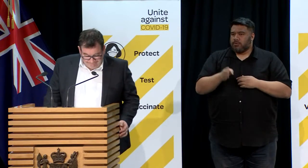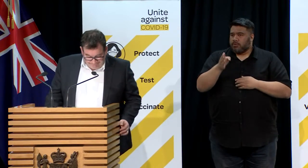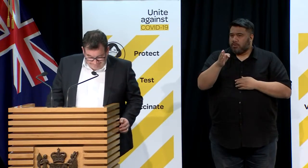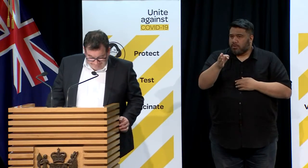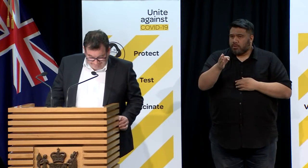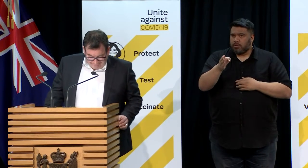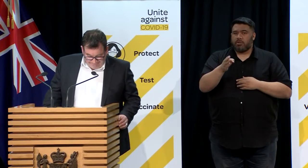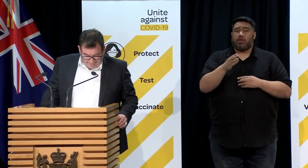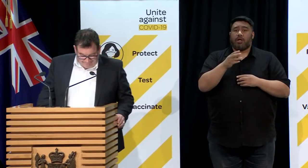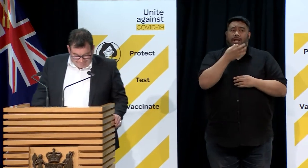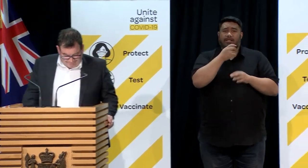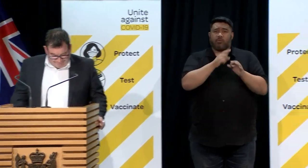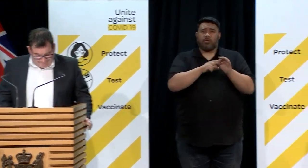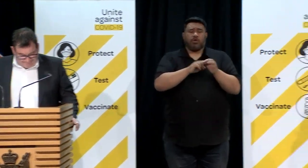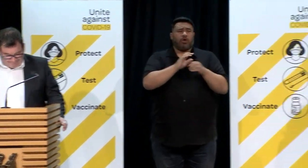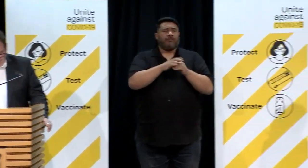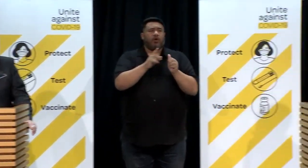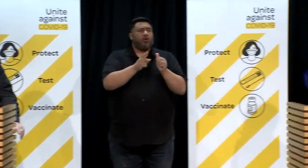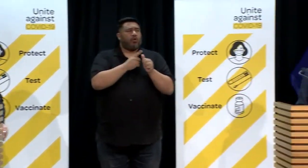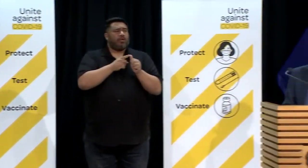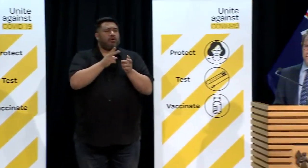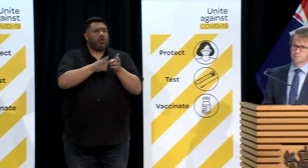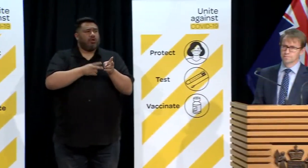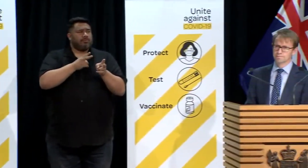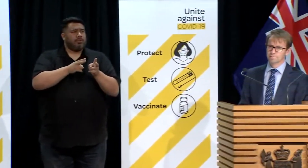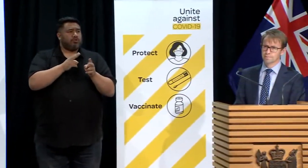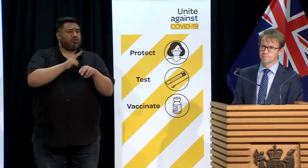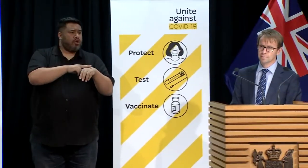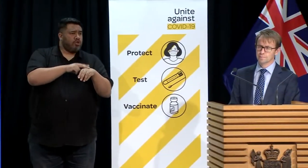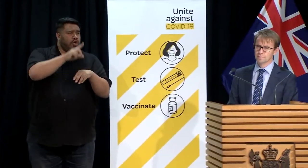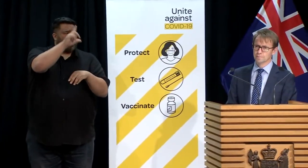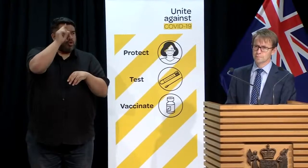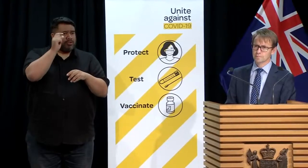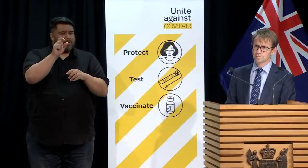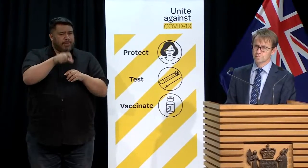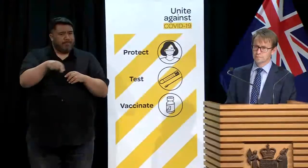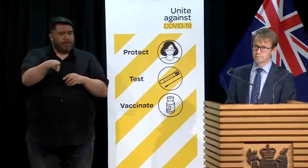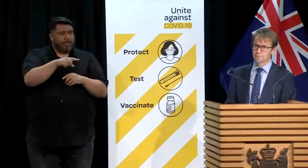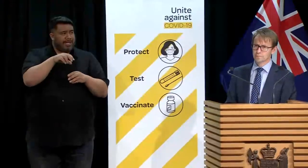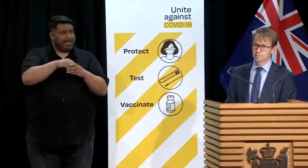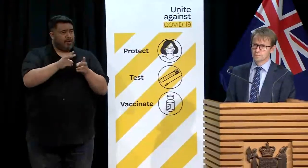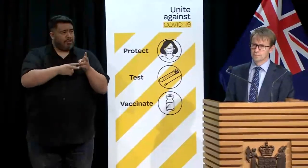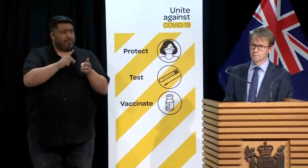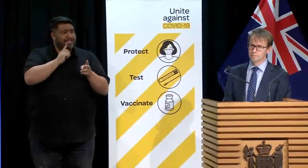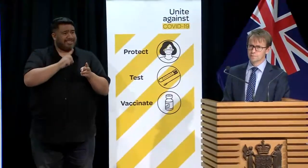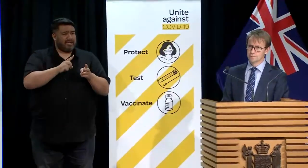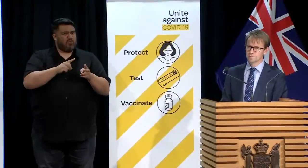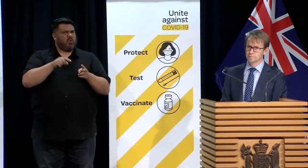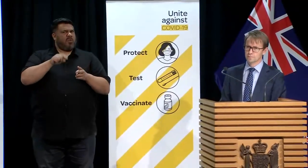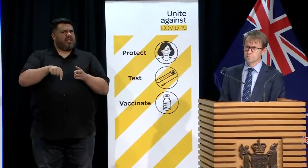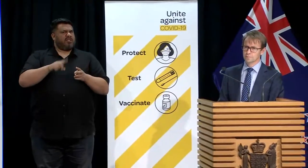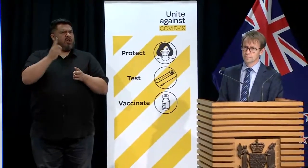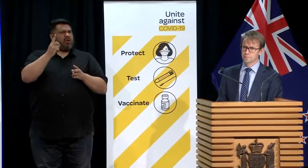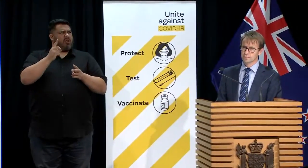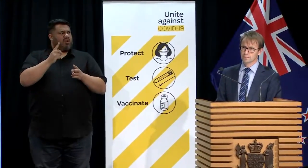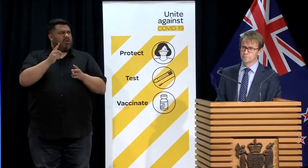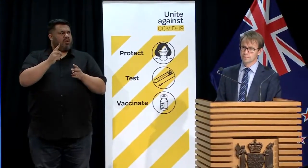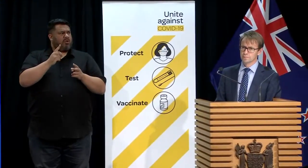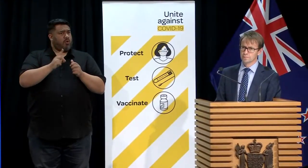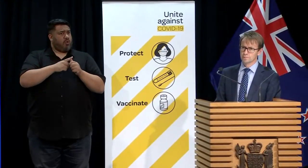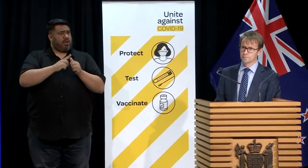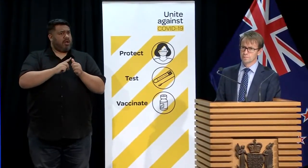Auckland Hospital, what do you say to doctors, nurses and patients who feel they are at risk of catching COVID at Auckland Hospital because of